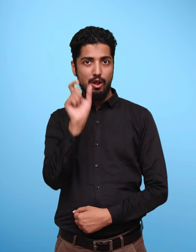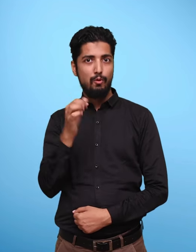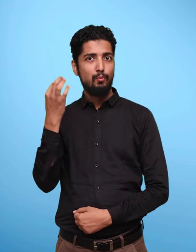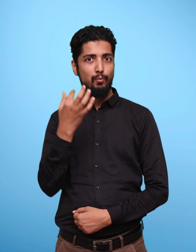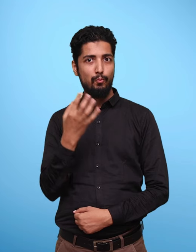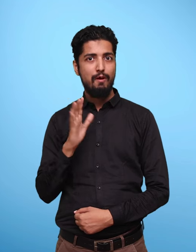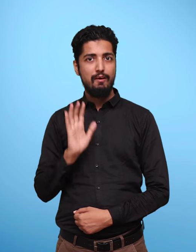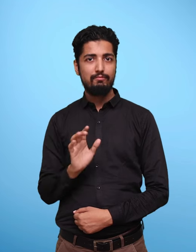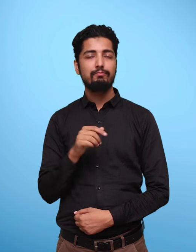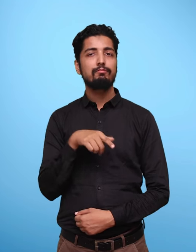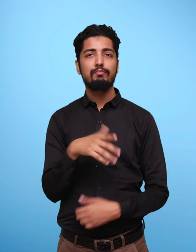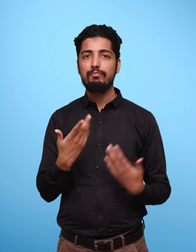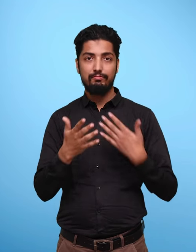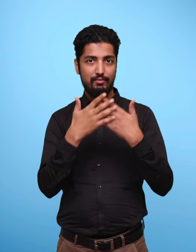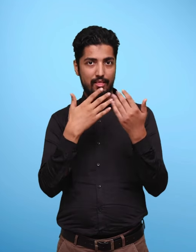New words. Hand.